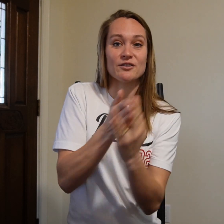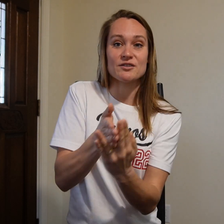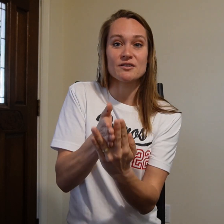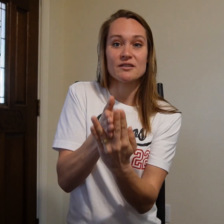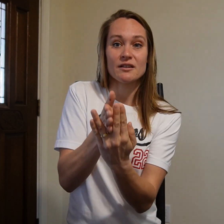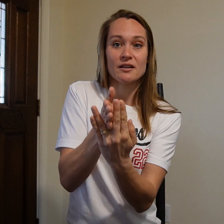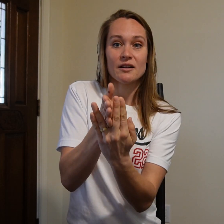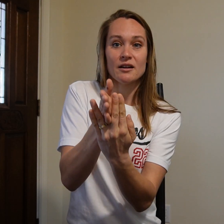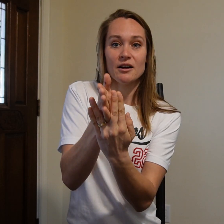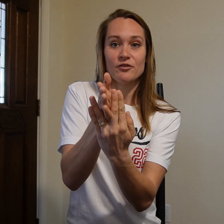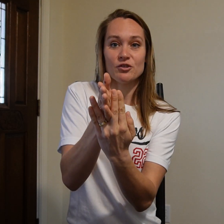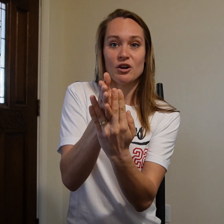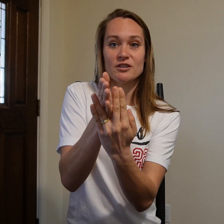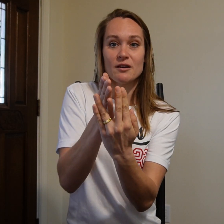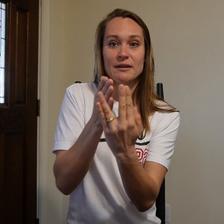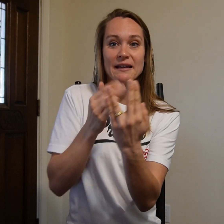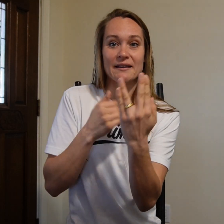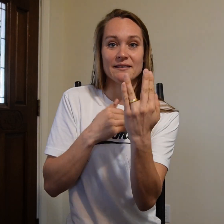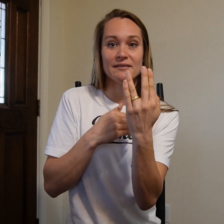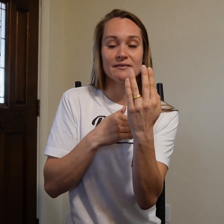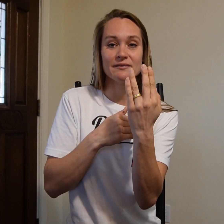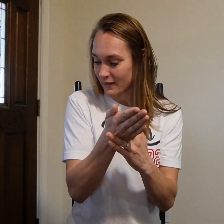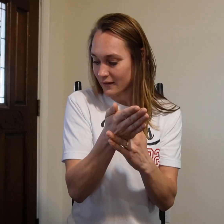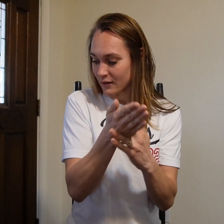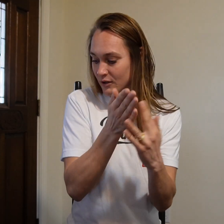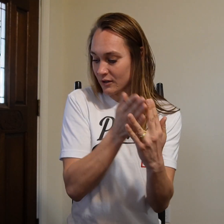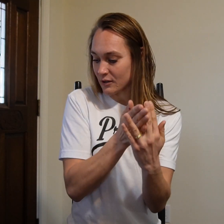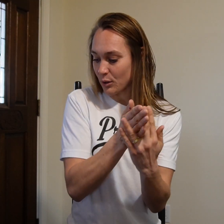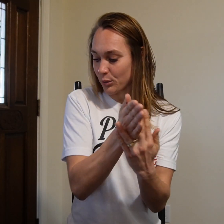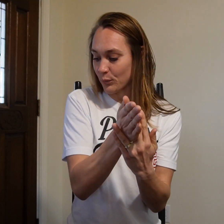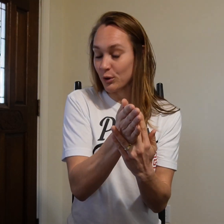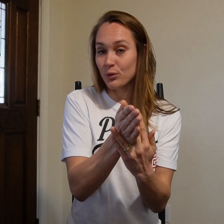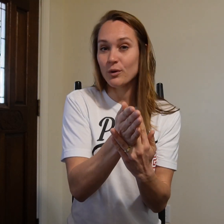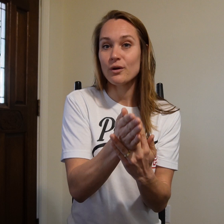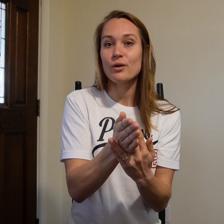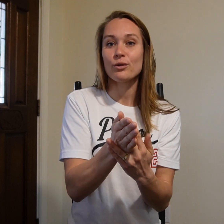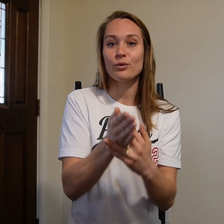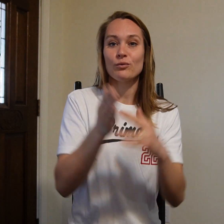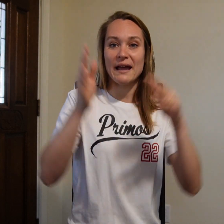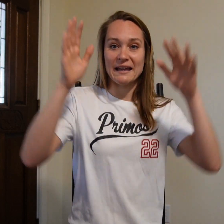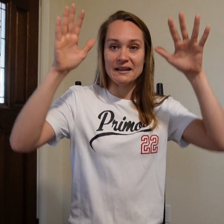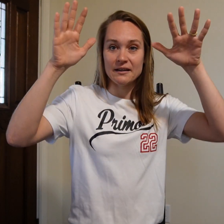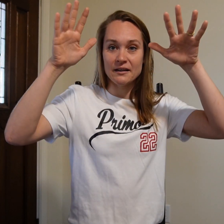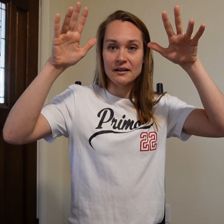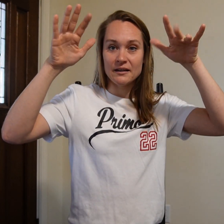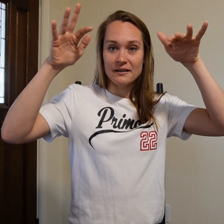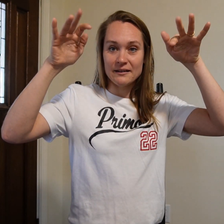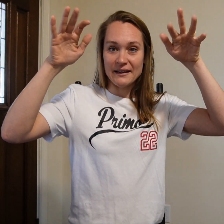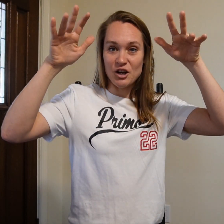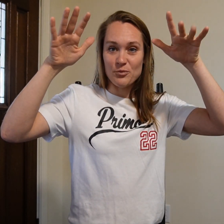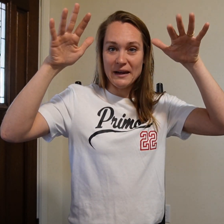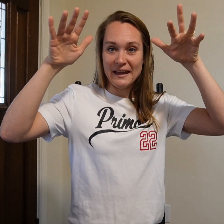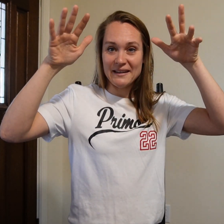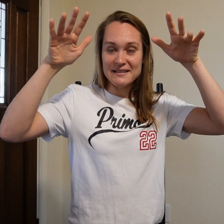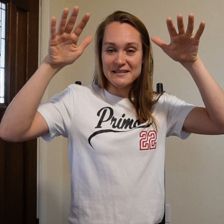fingers of your non-dominant hand. Through the rain. Take your open hands,